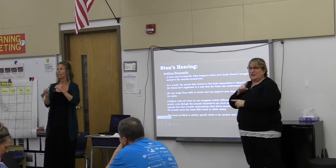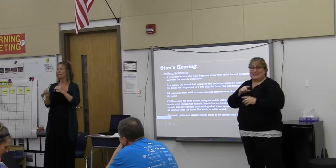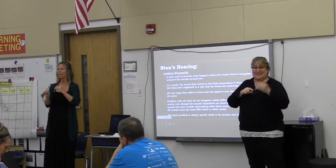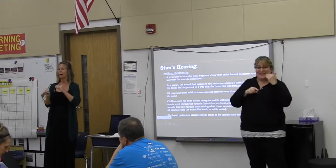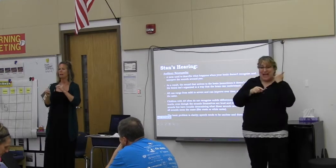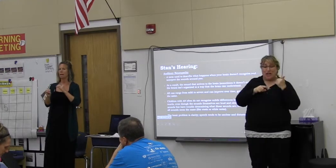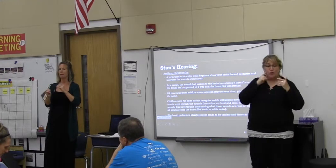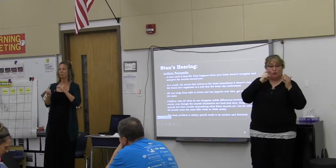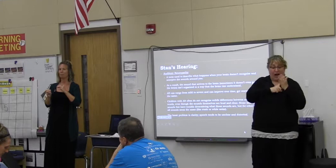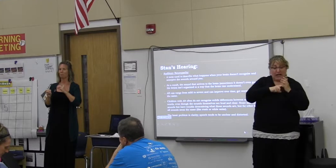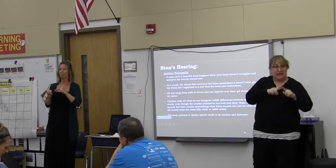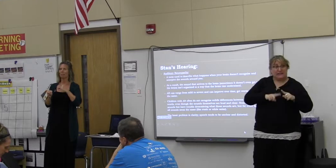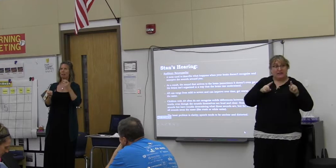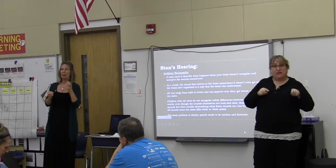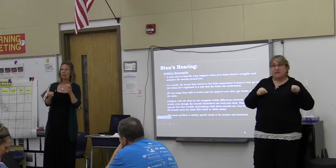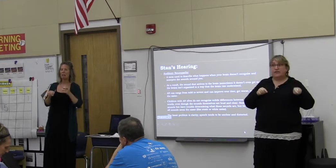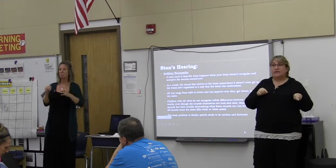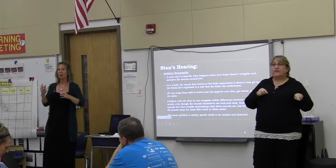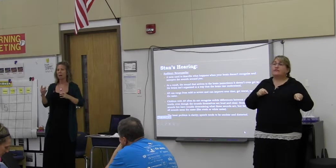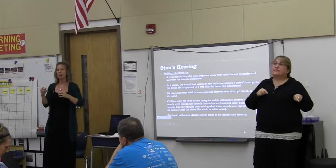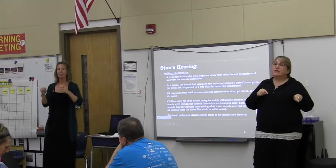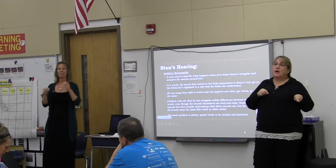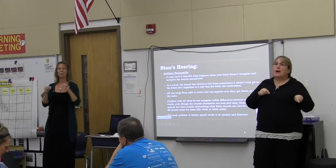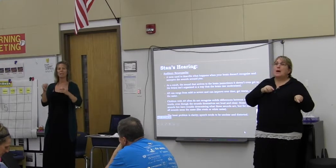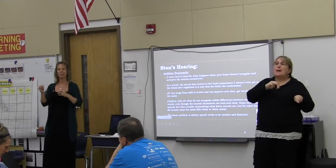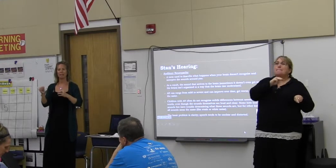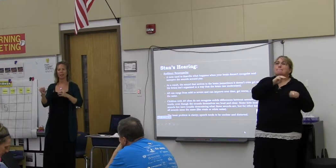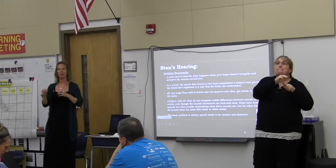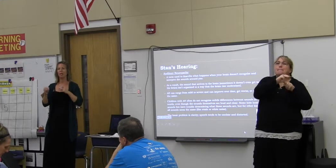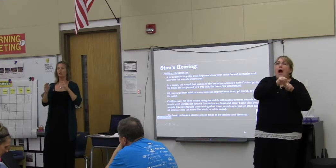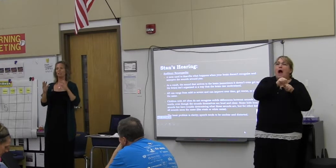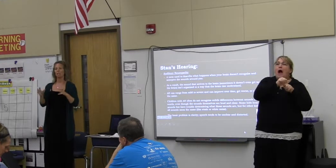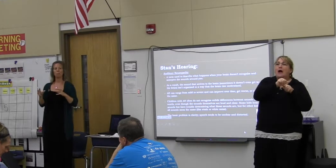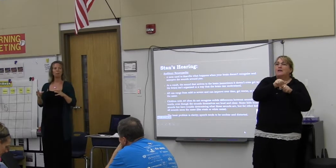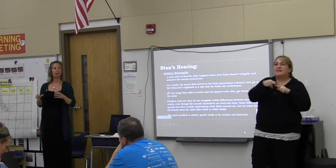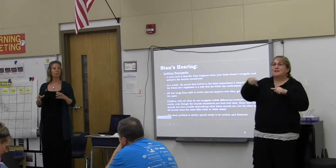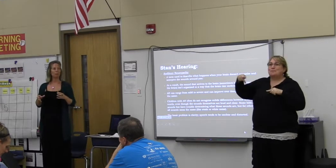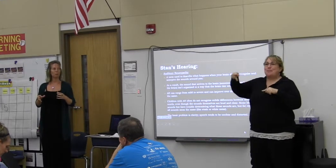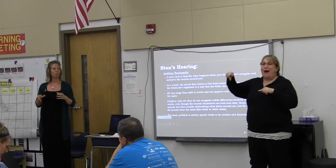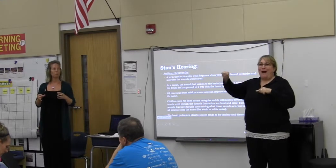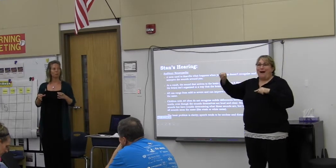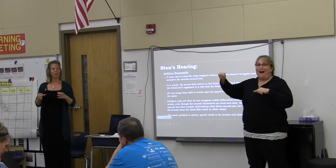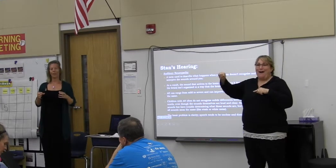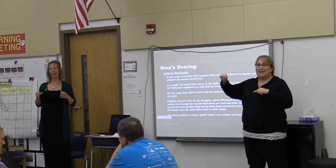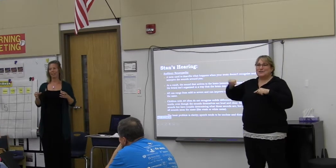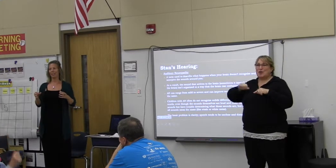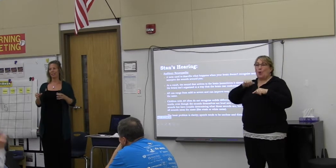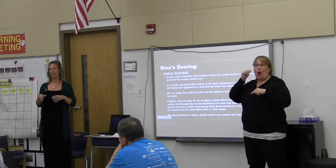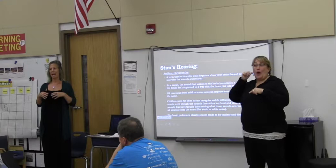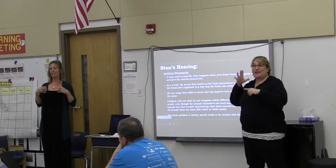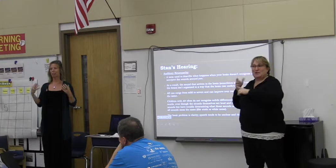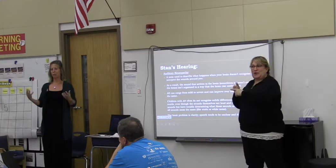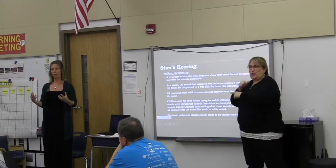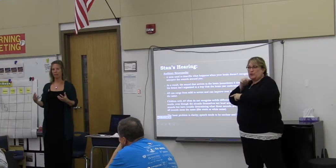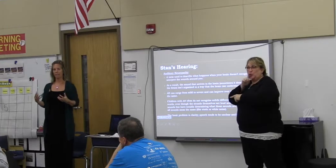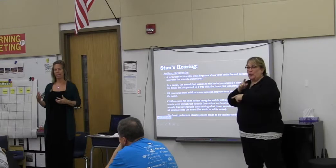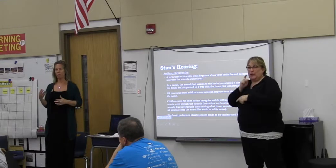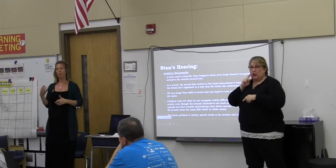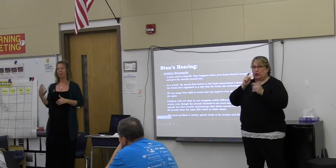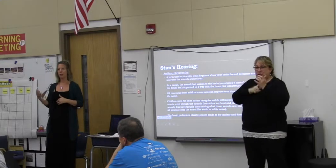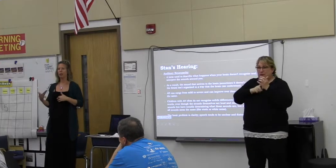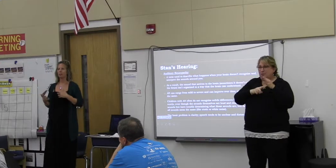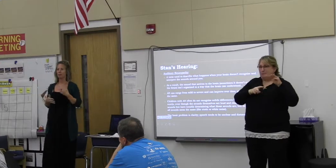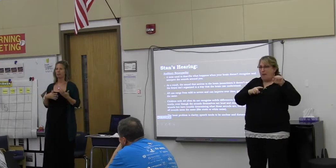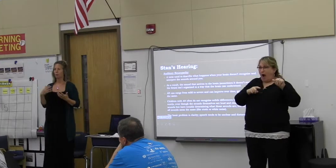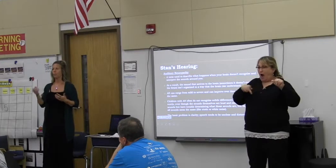between like na and pa or something like that. So just be mindful that as we're talking to